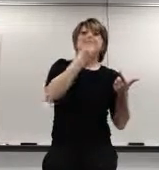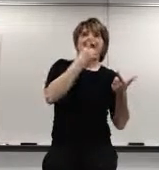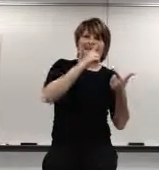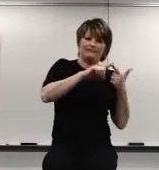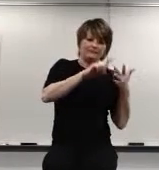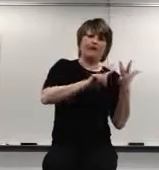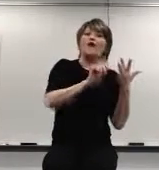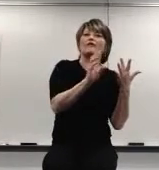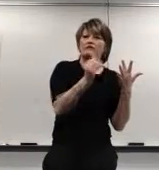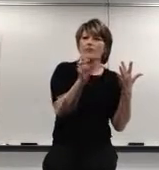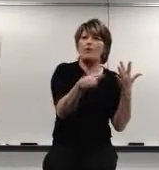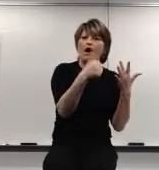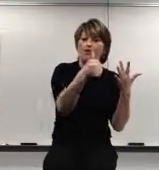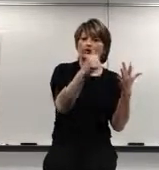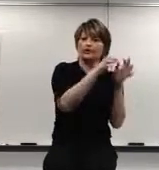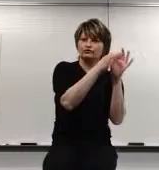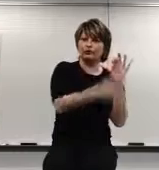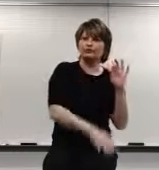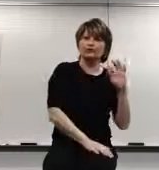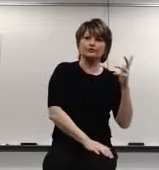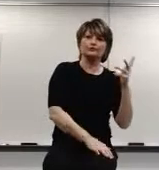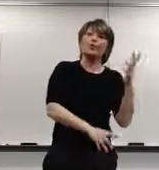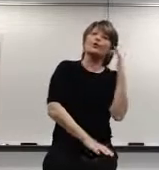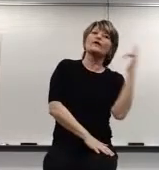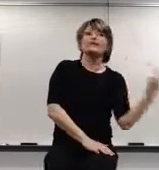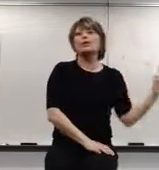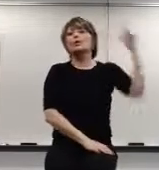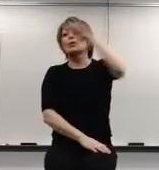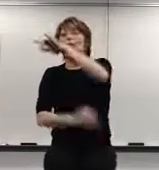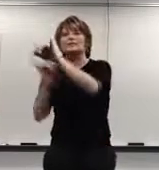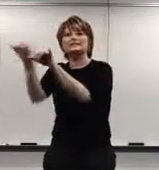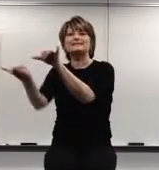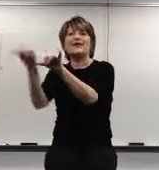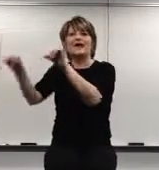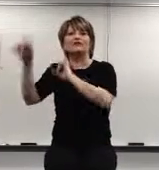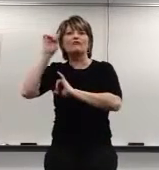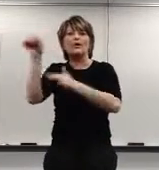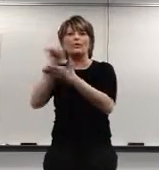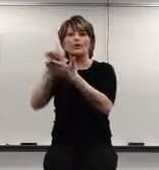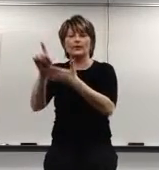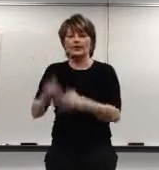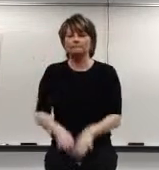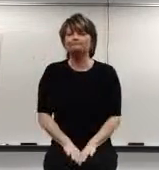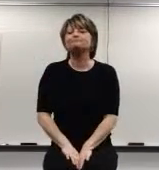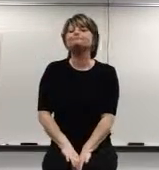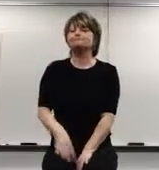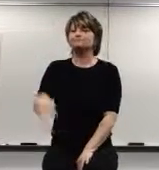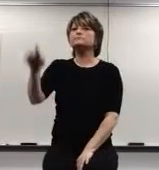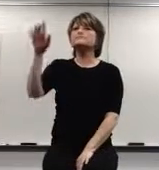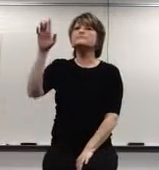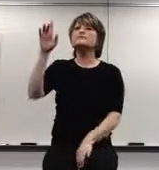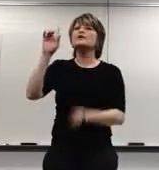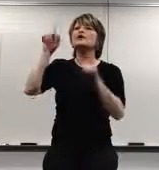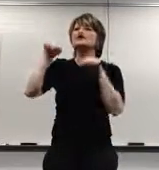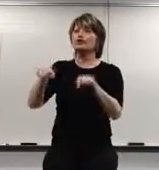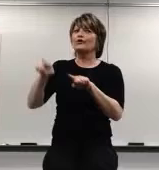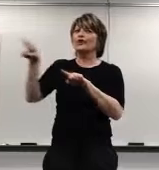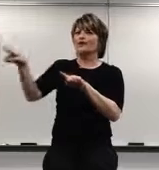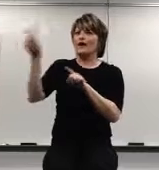was myself, Dave, and other interpreters. So we flew and stayed for 1 week at Gallaudet.